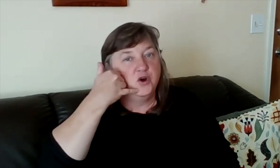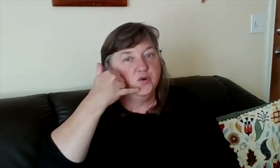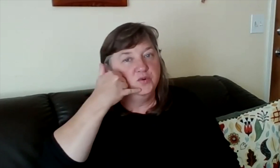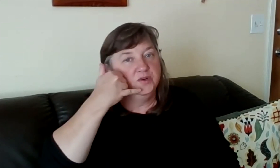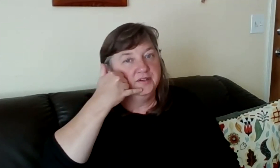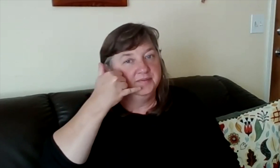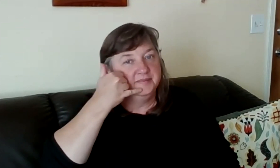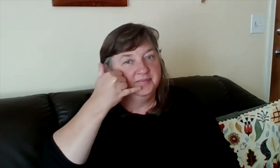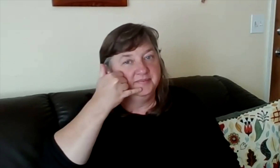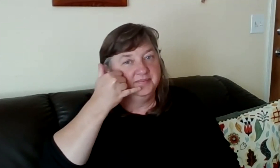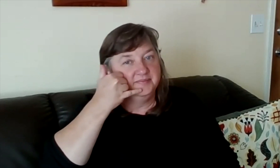phone.